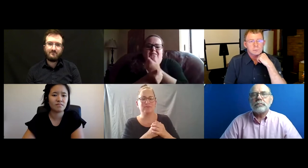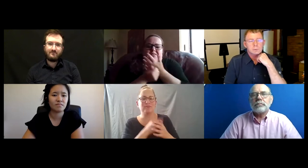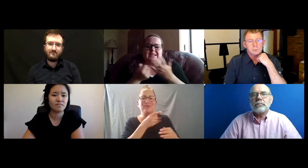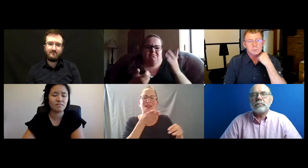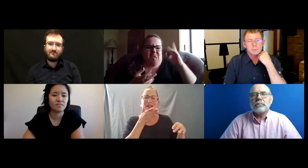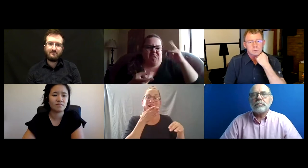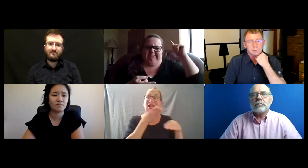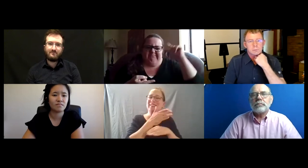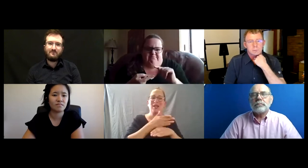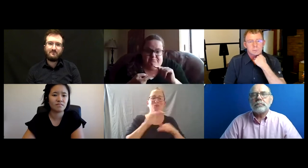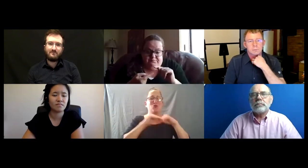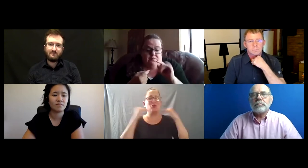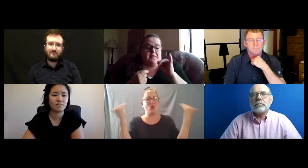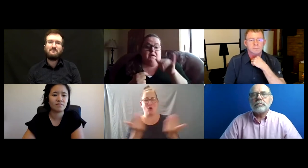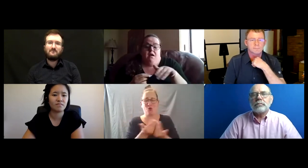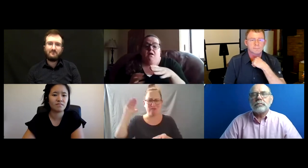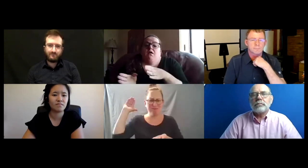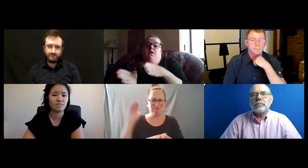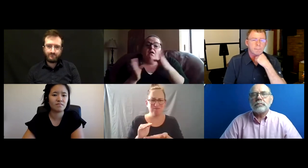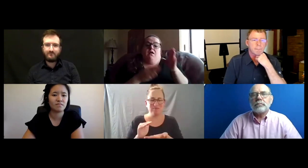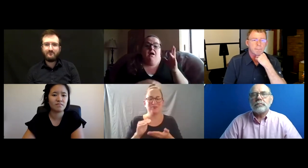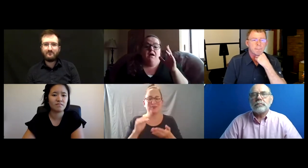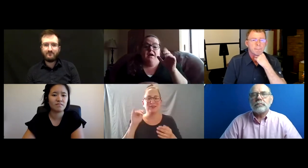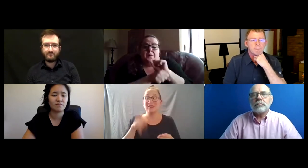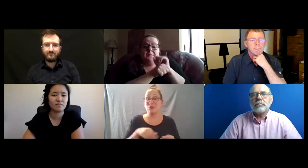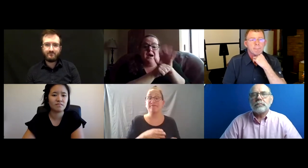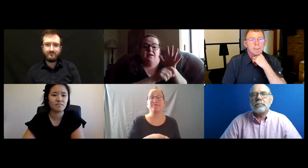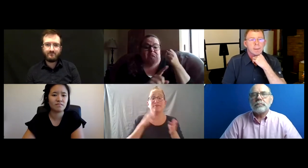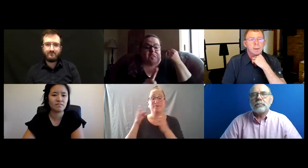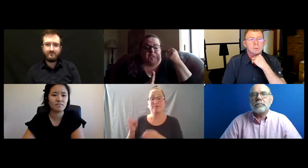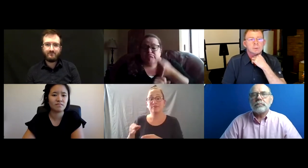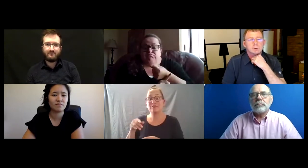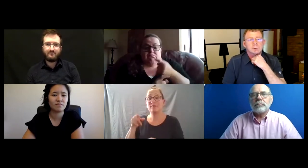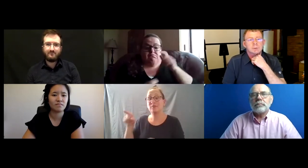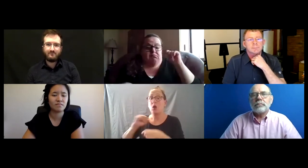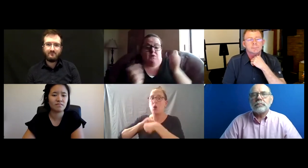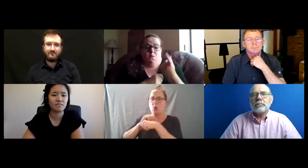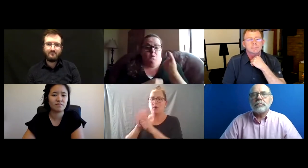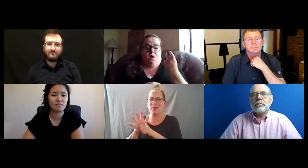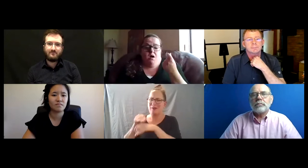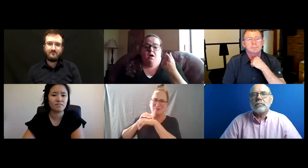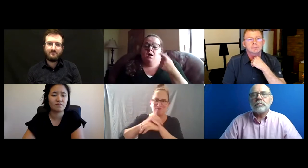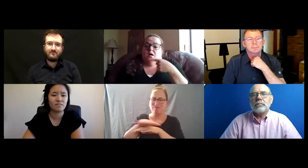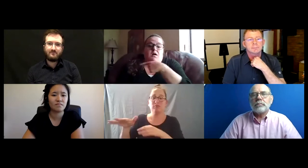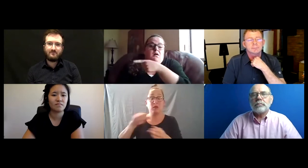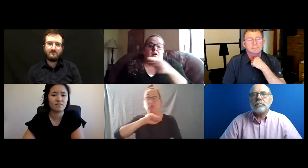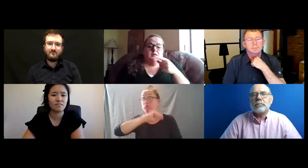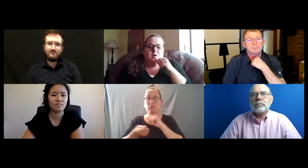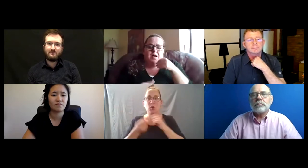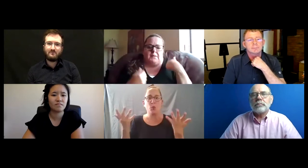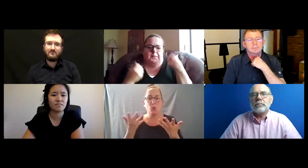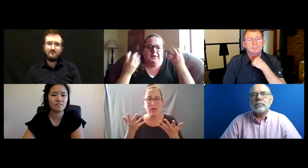to fruition. And so that's very difficult. Then once the COVID pandemic